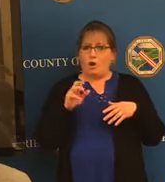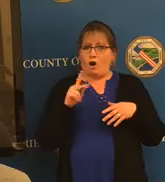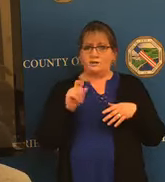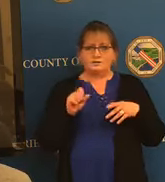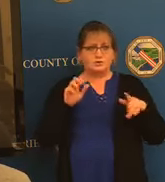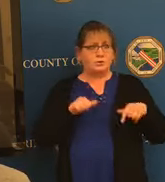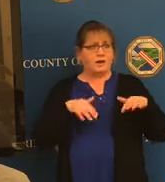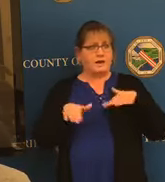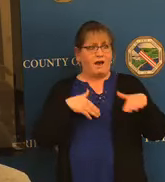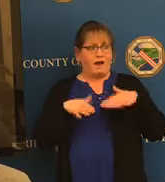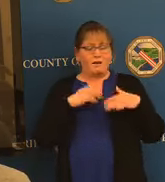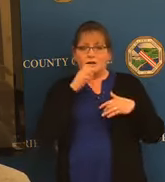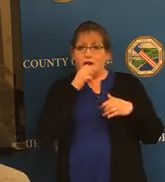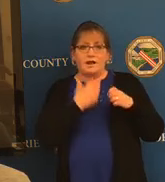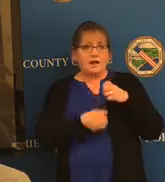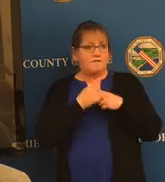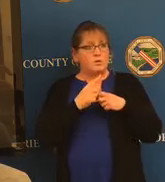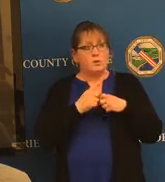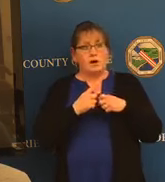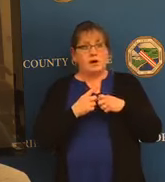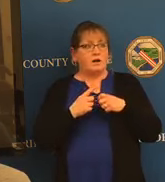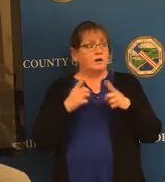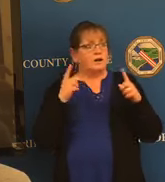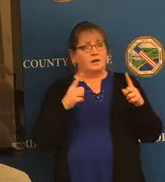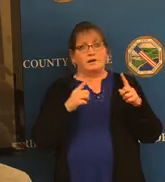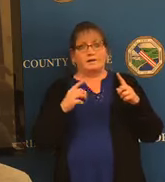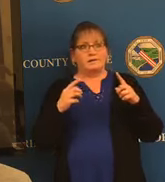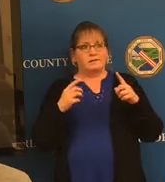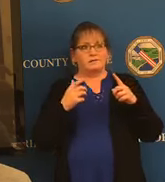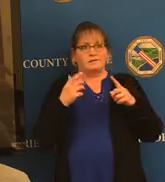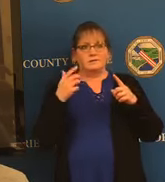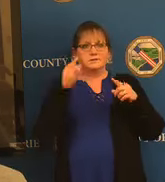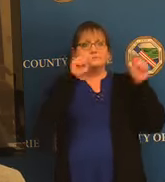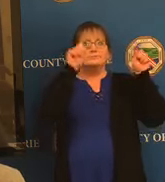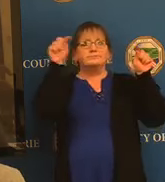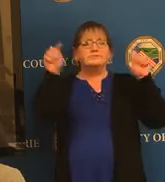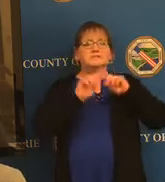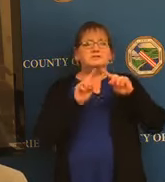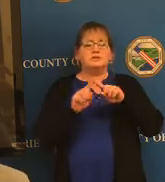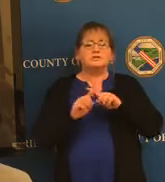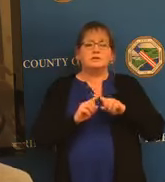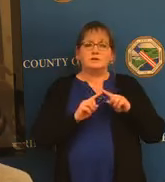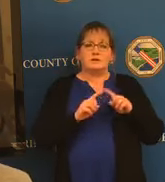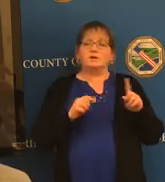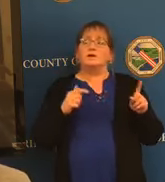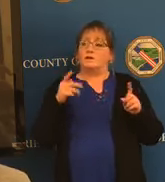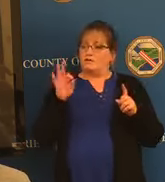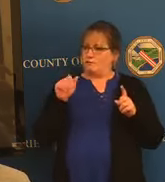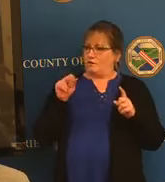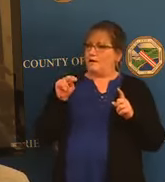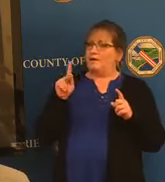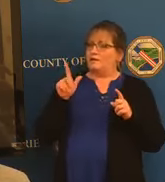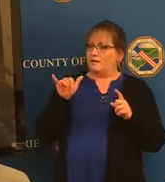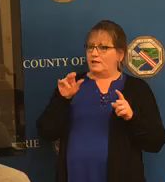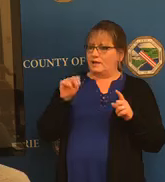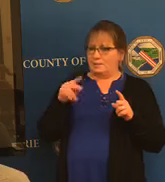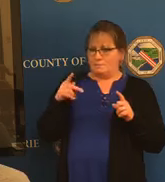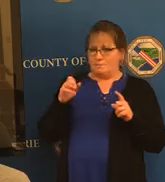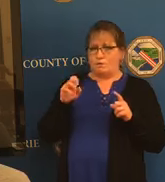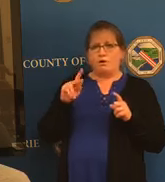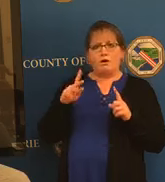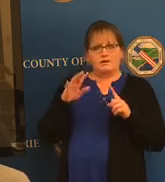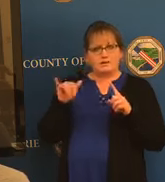taking advantage of those parks. They're going to Chestnut Ridge and Como Park. Franklin Golf is an incredibly beautiful natural wonder park that we